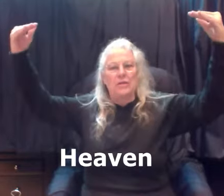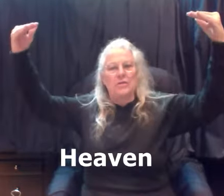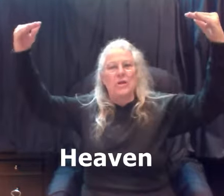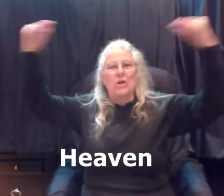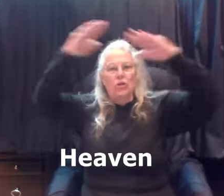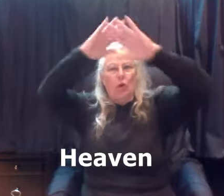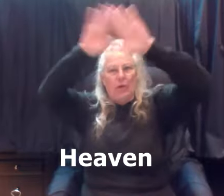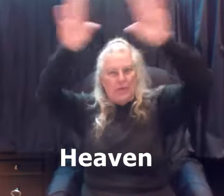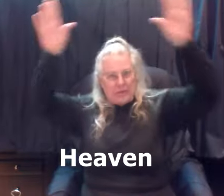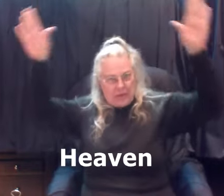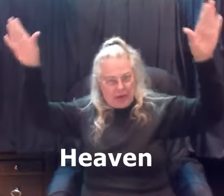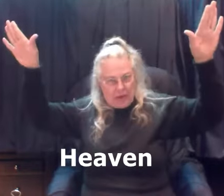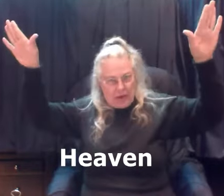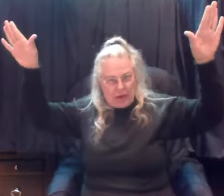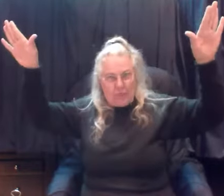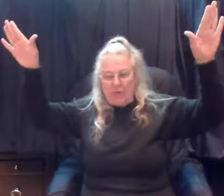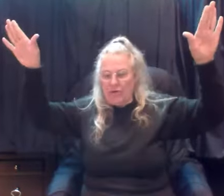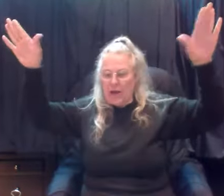showing this area above your head.